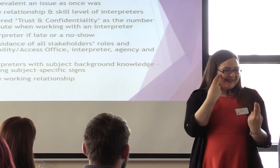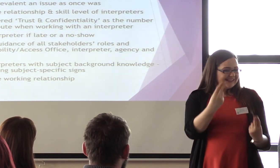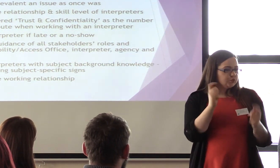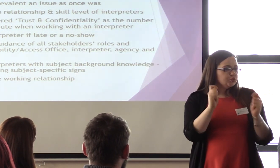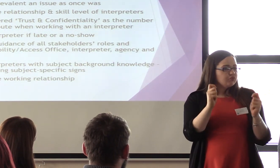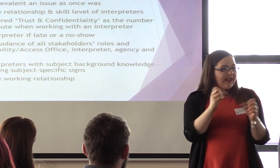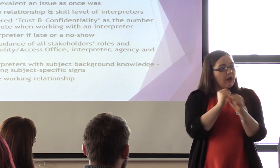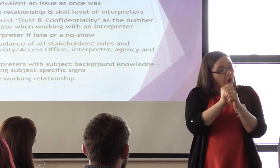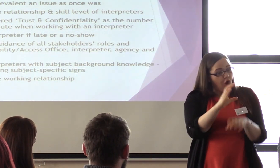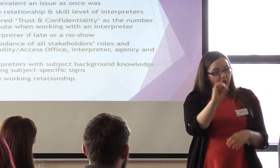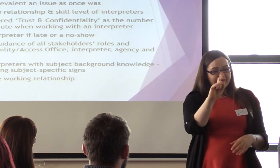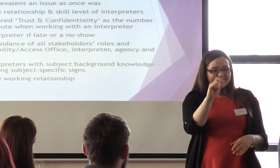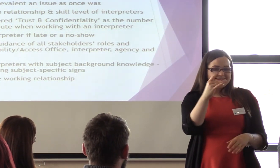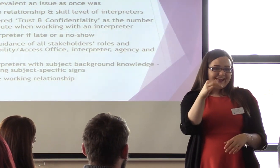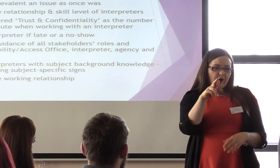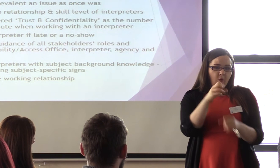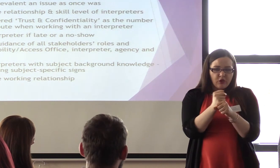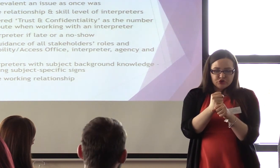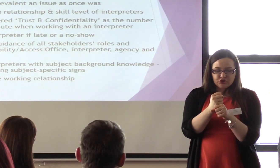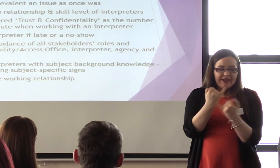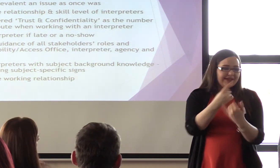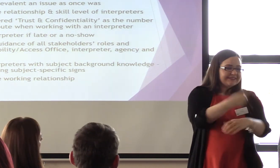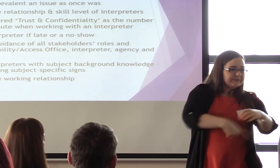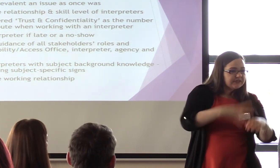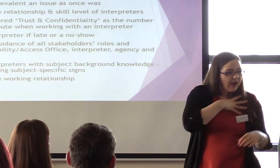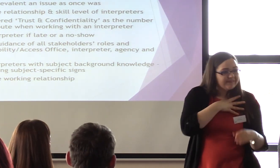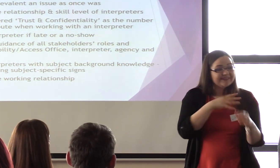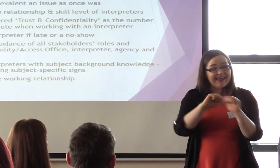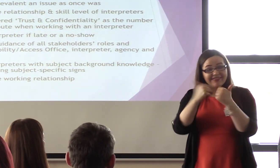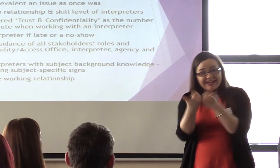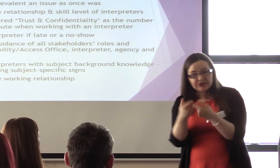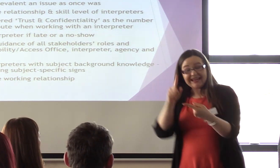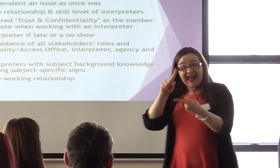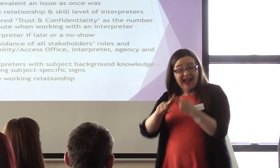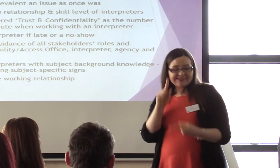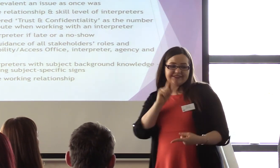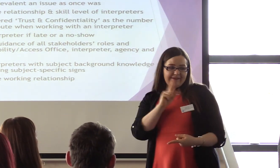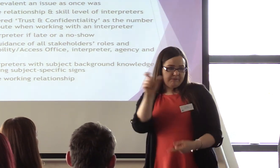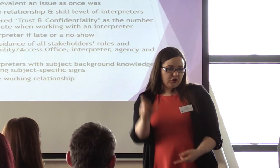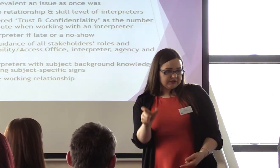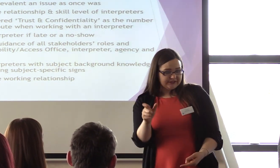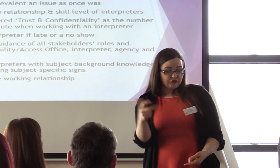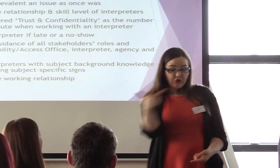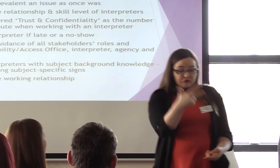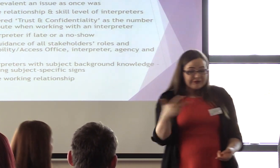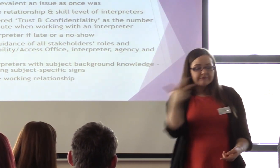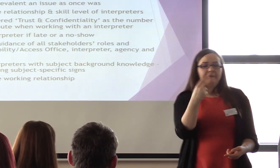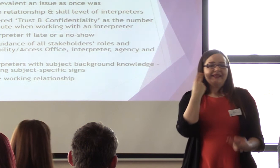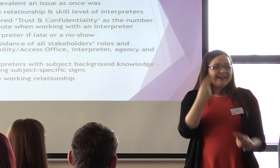And from research, it looks like all stakeholders need to be trained. The disability officers, the agencies, and the